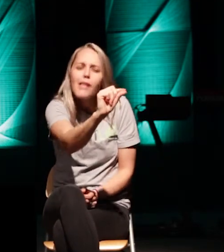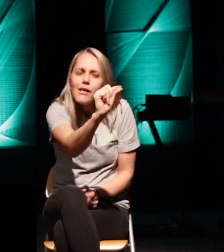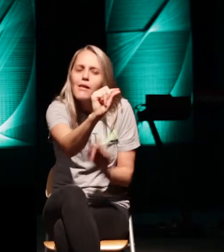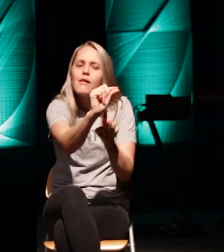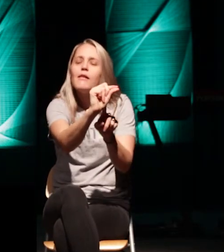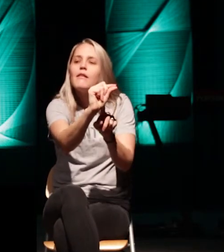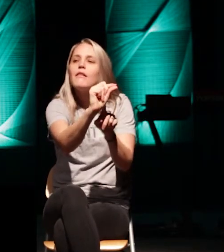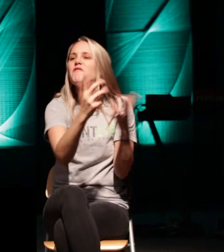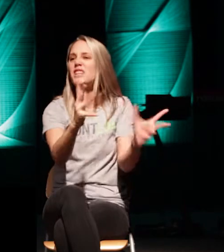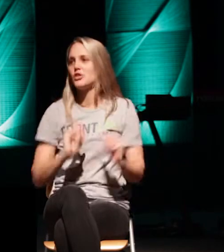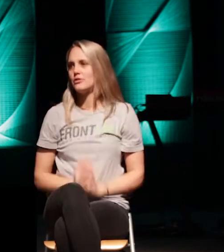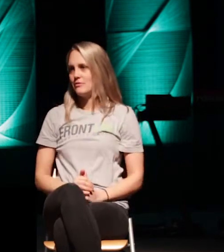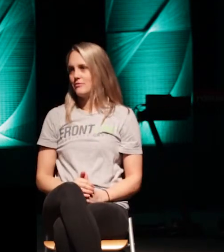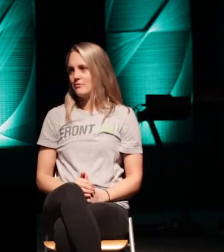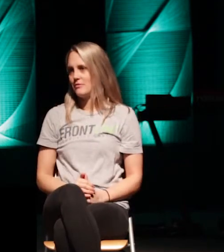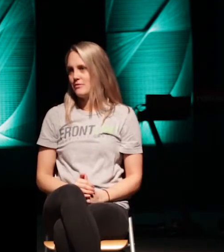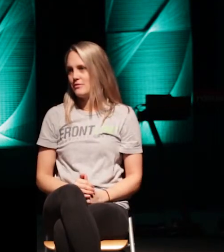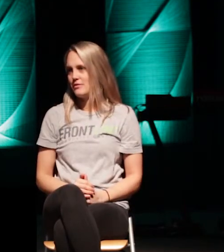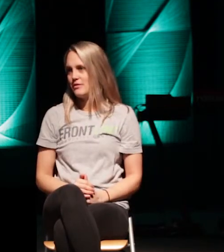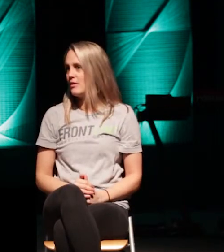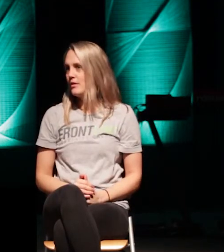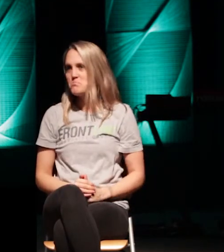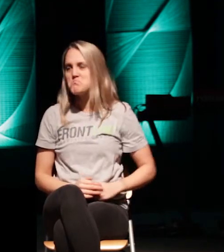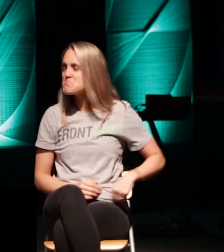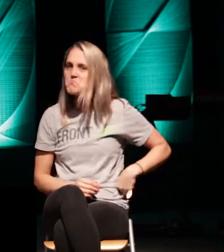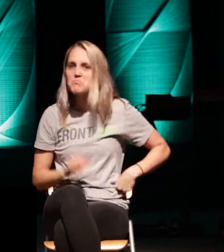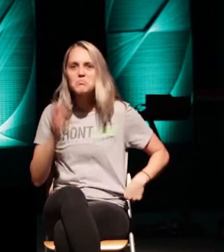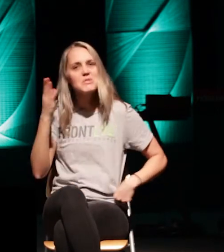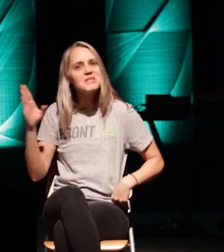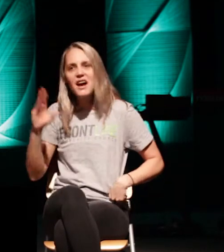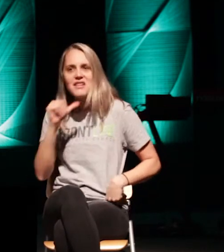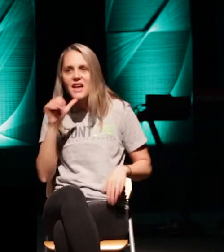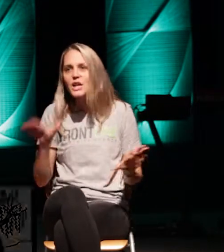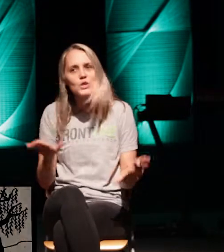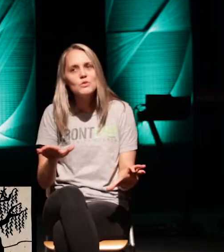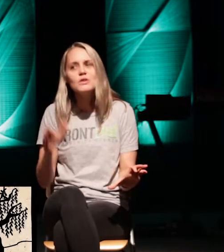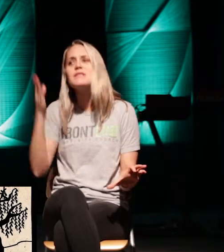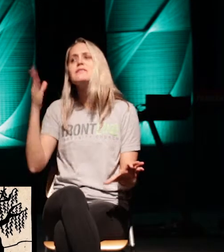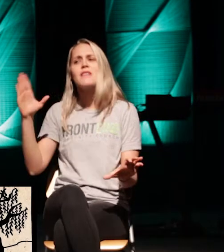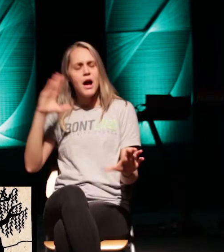done. And he doesn't. He has compassion